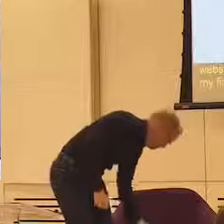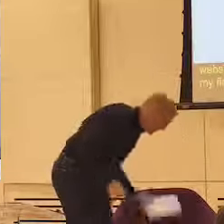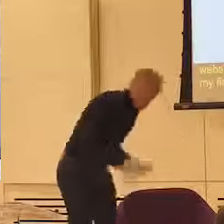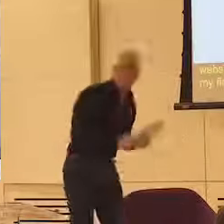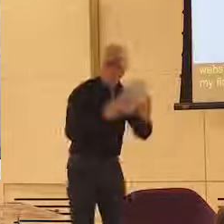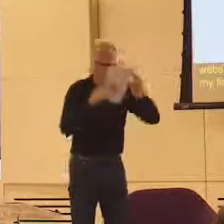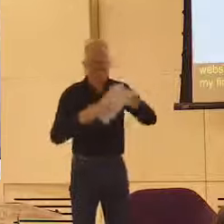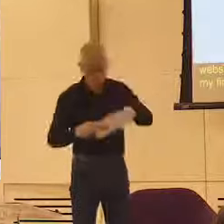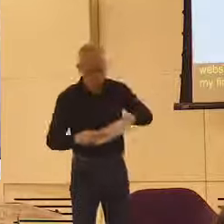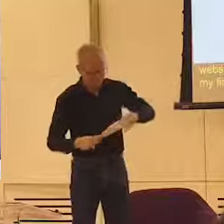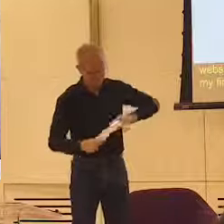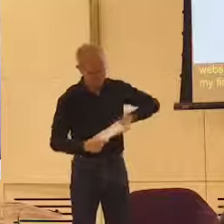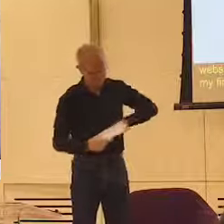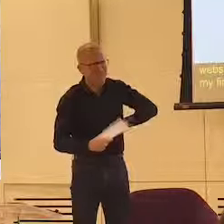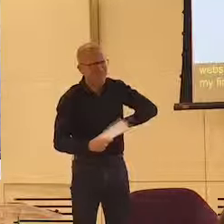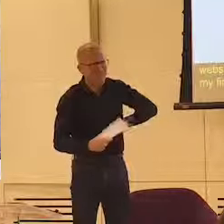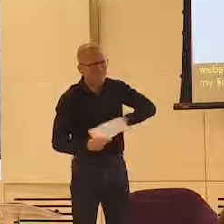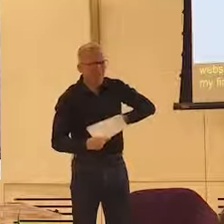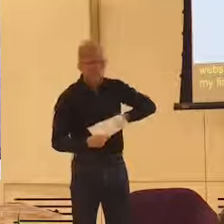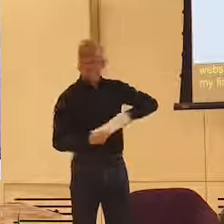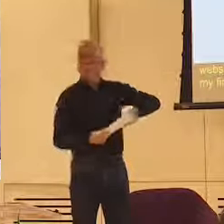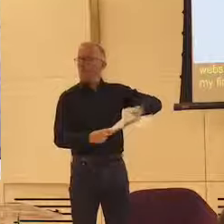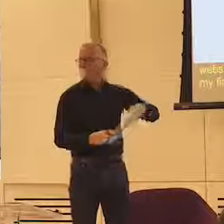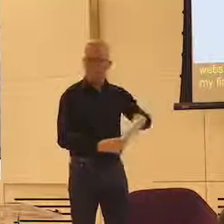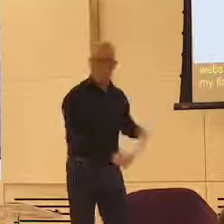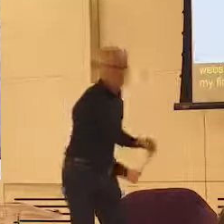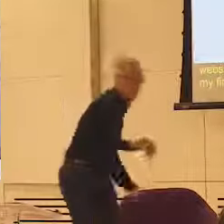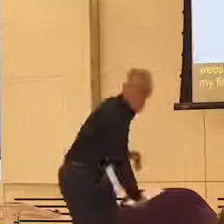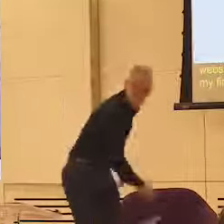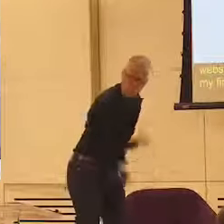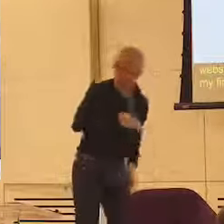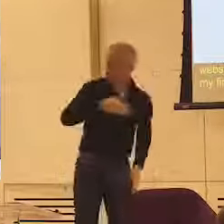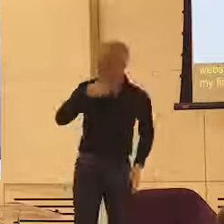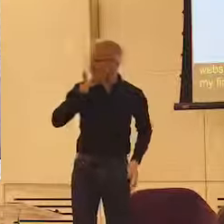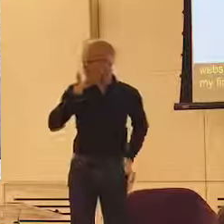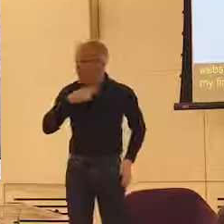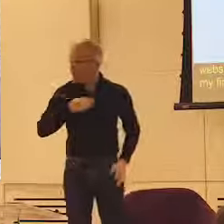So I go shopping in my shopping bag, and